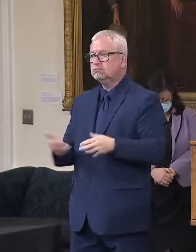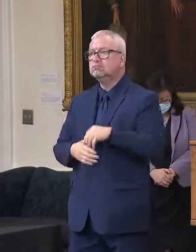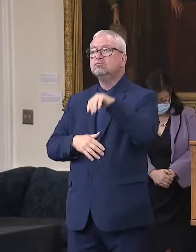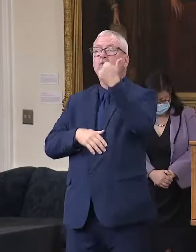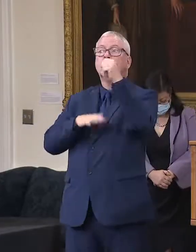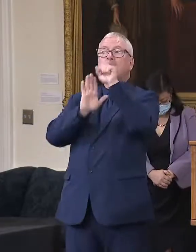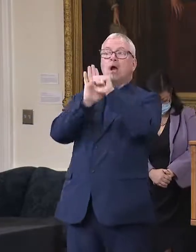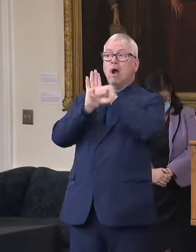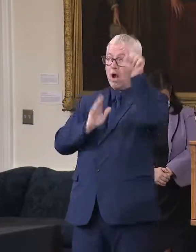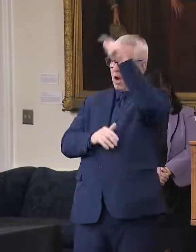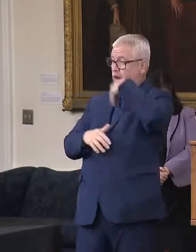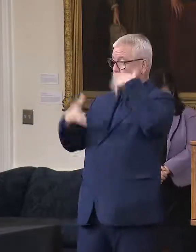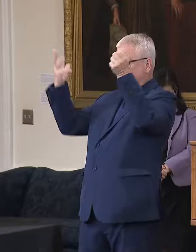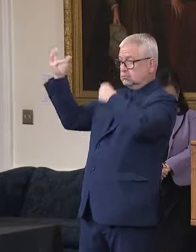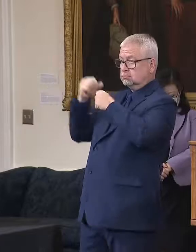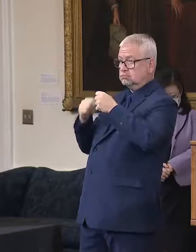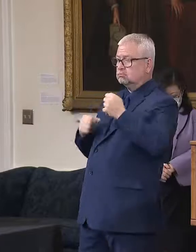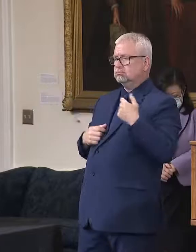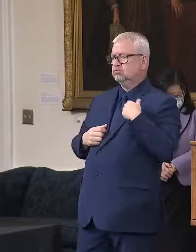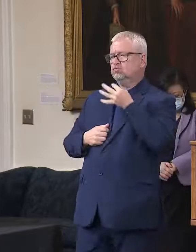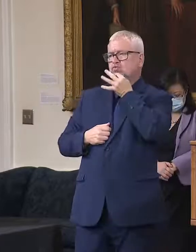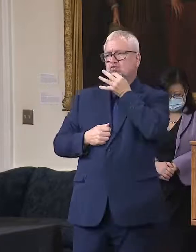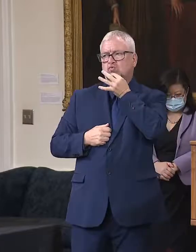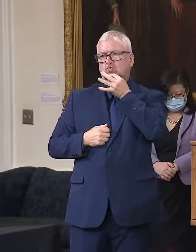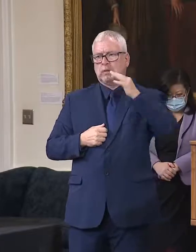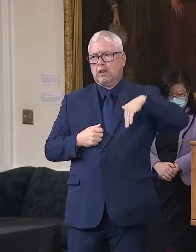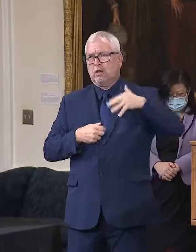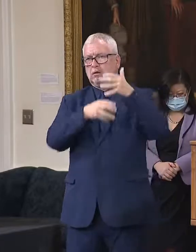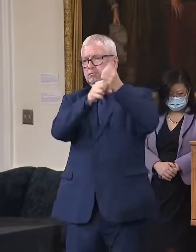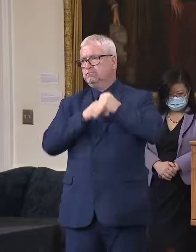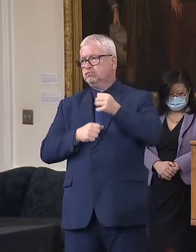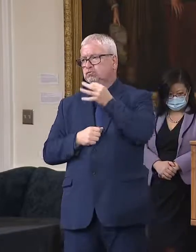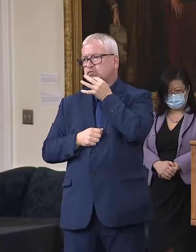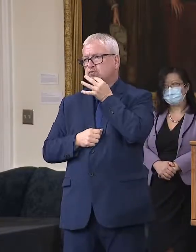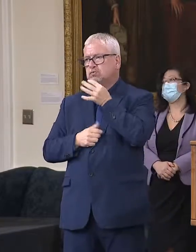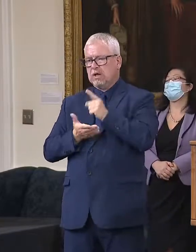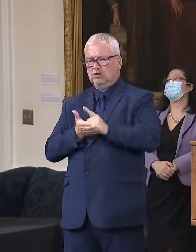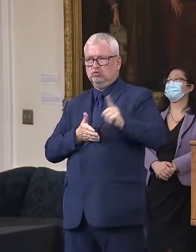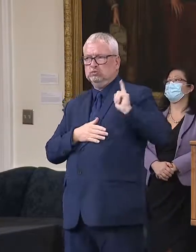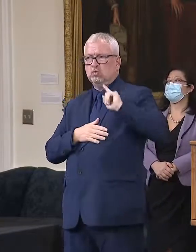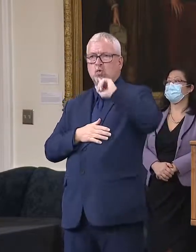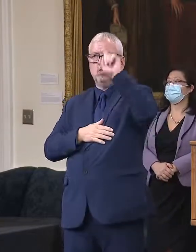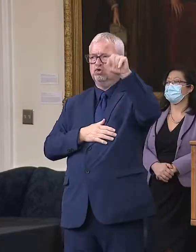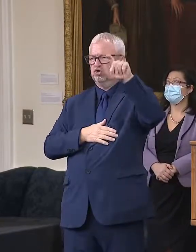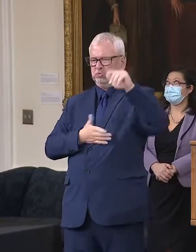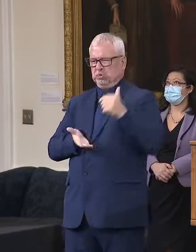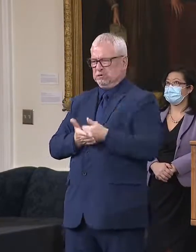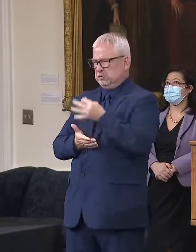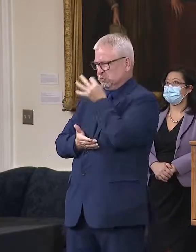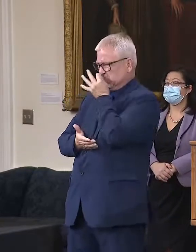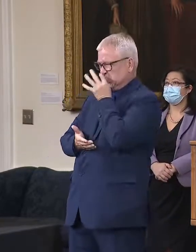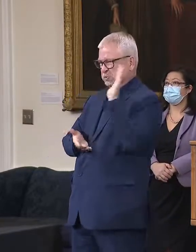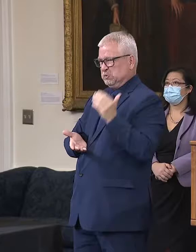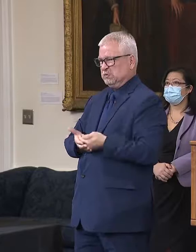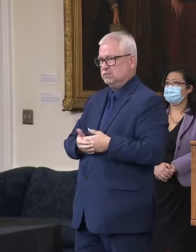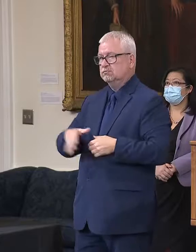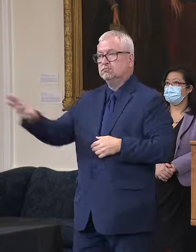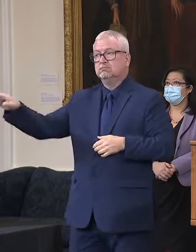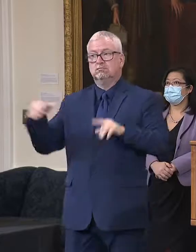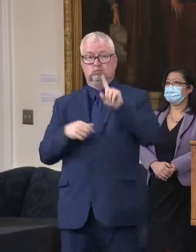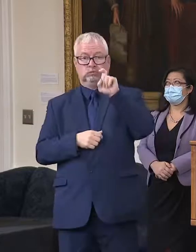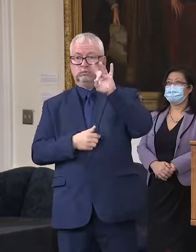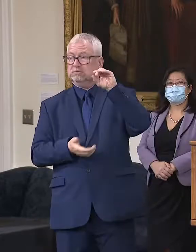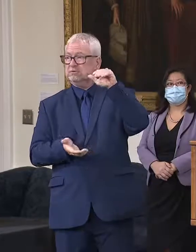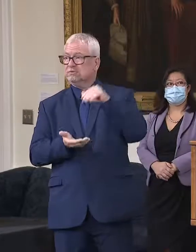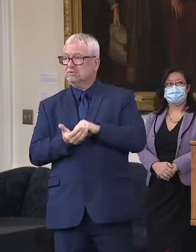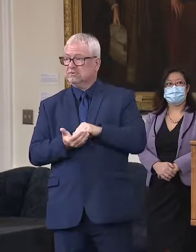expect it to arrive very soon. We made the initial orders last week. And again, is the 180,000 what you were allowed to order, is that